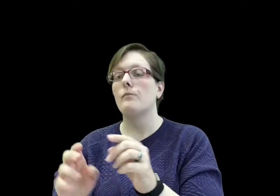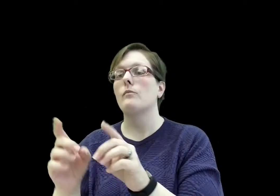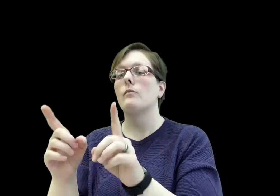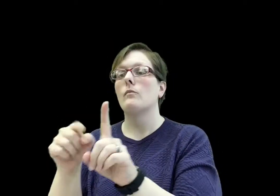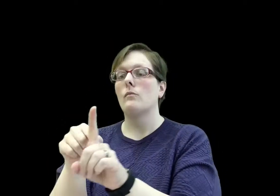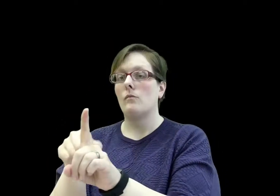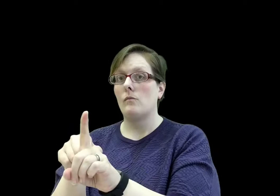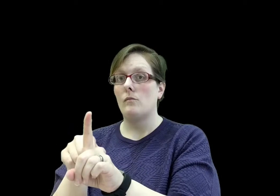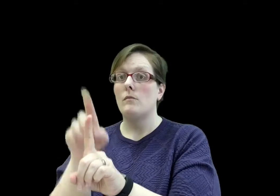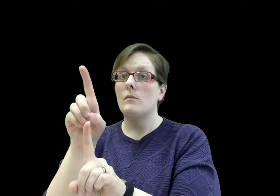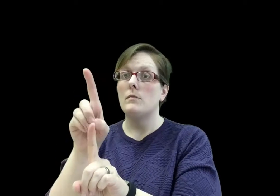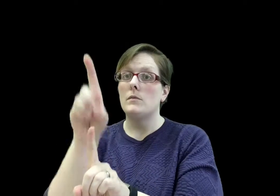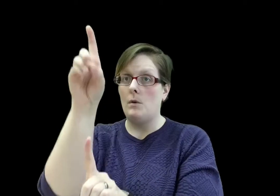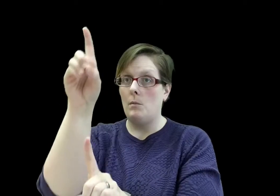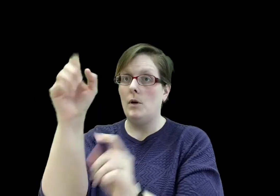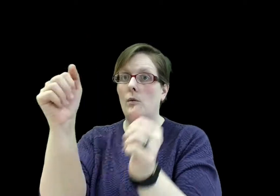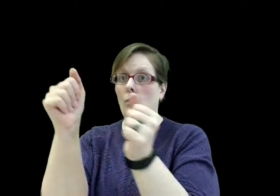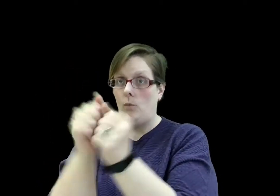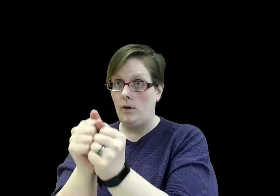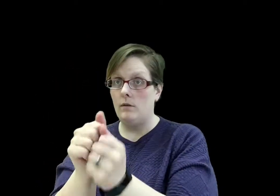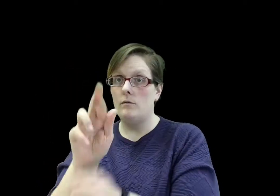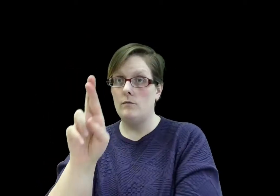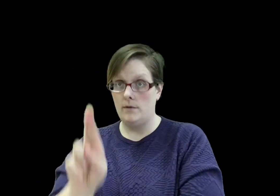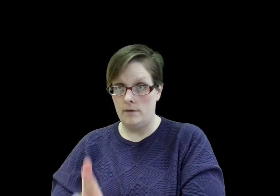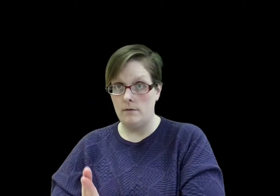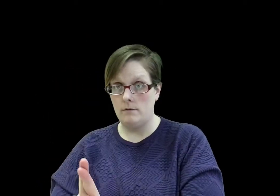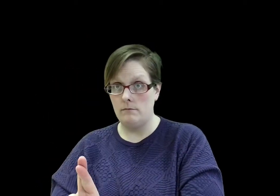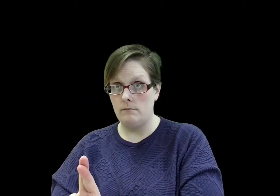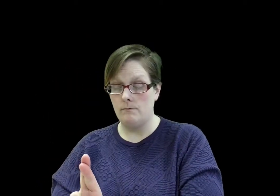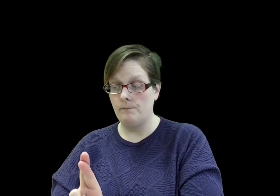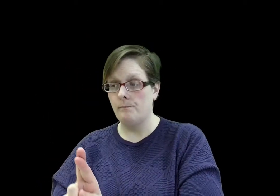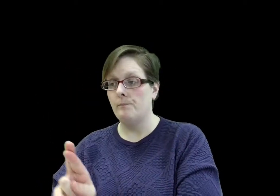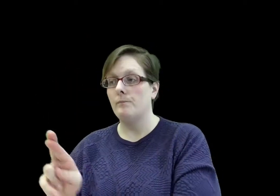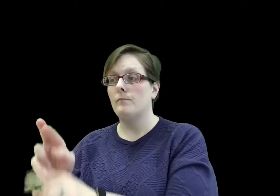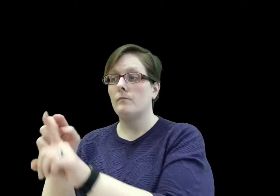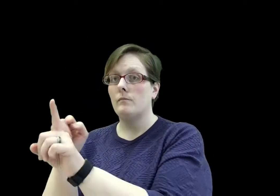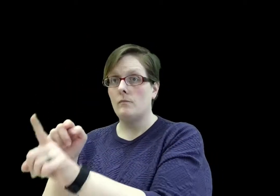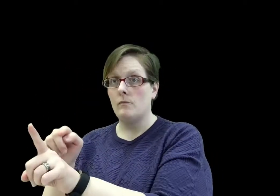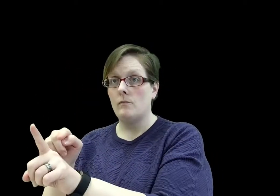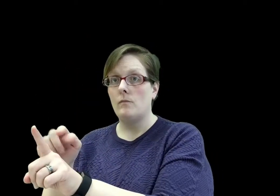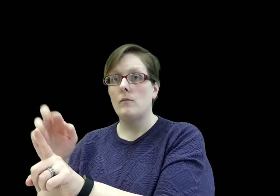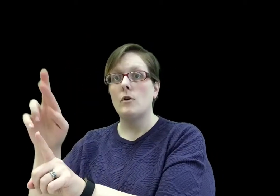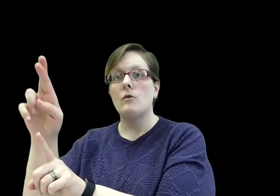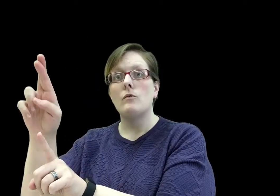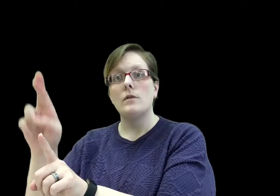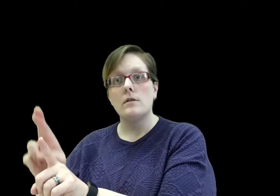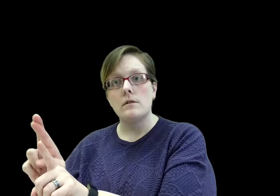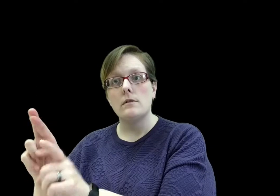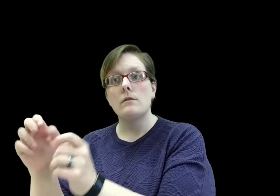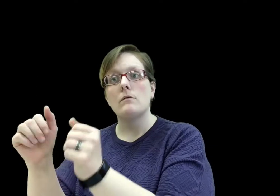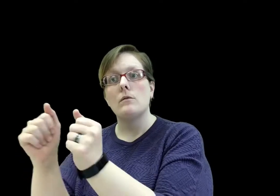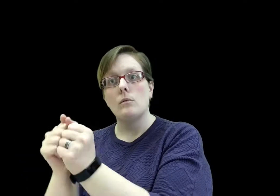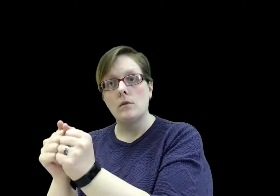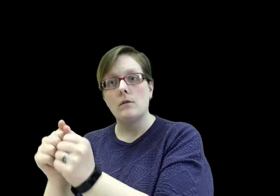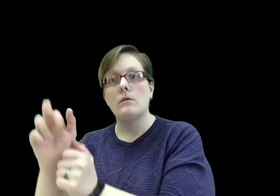recessive, another dominant with another recessive, and then 2